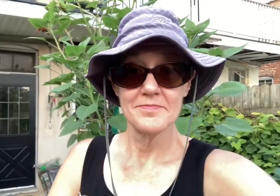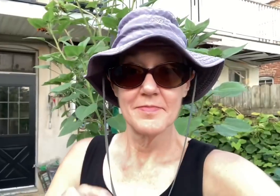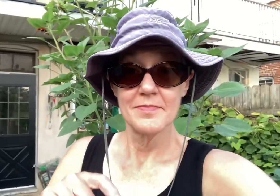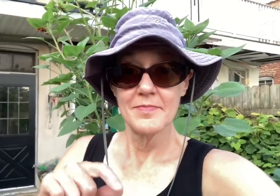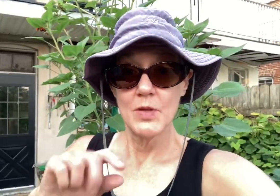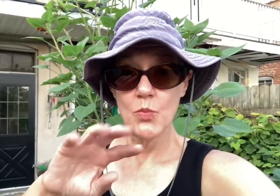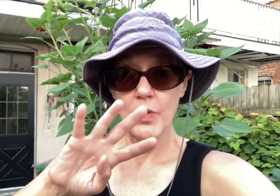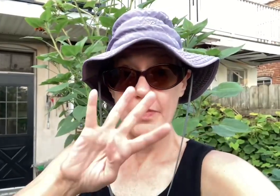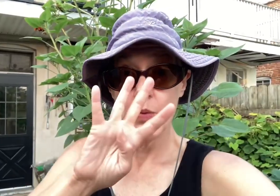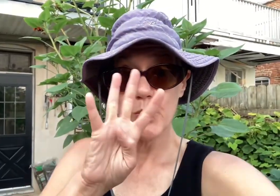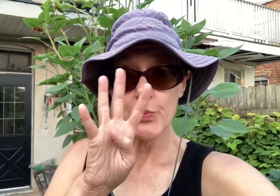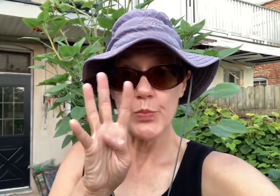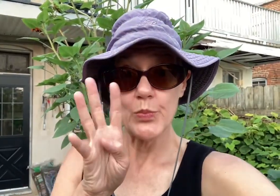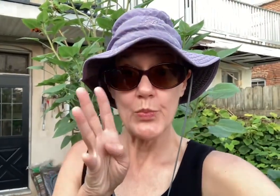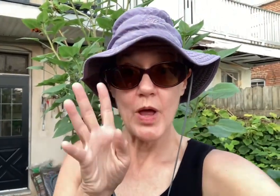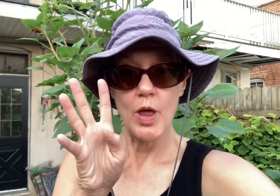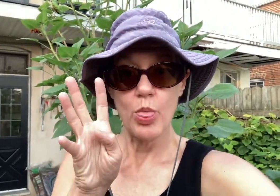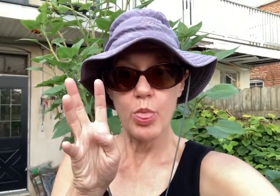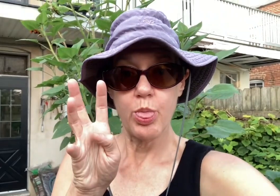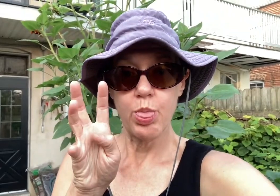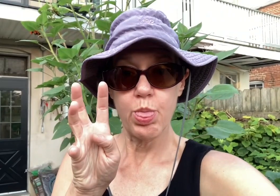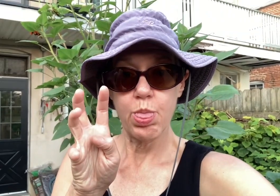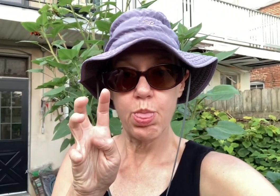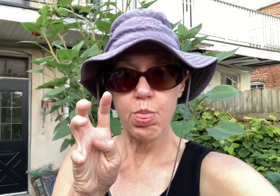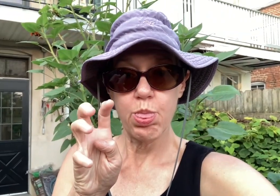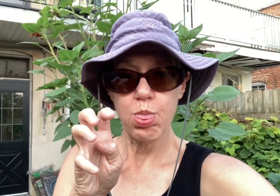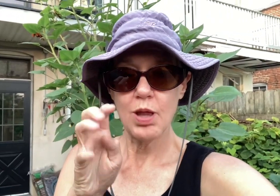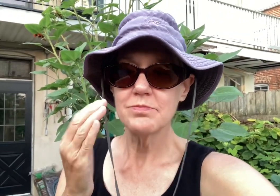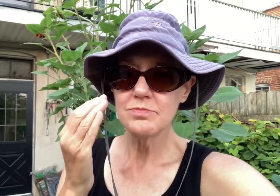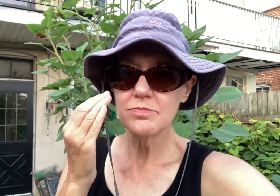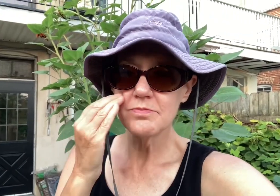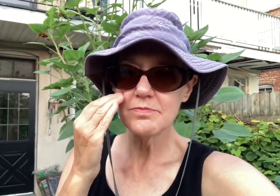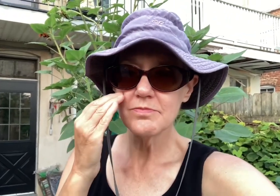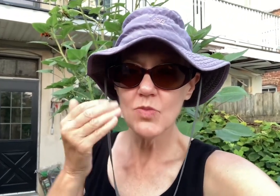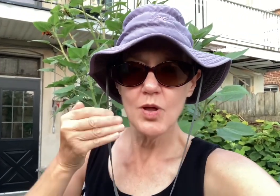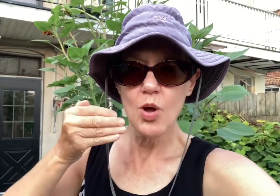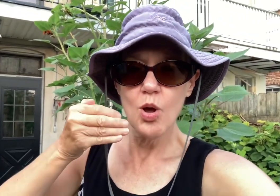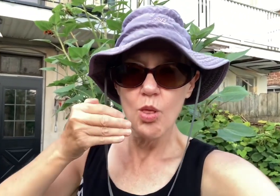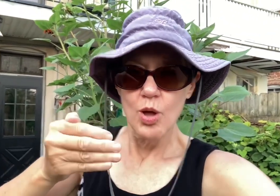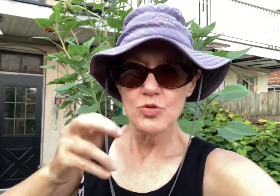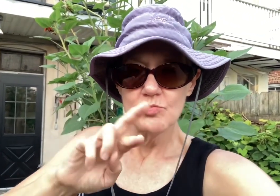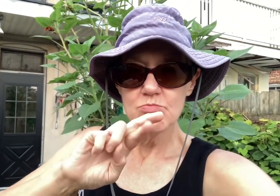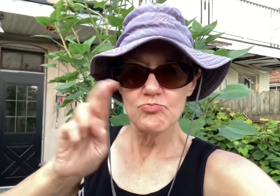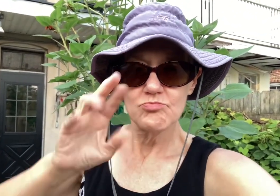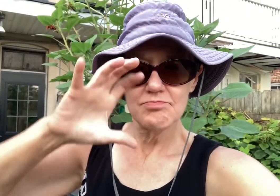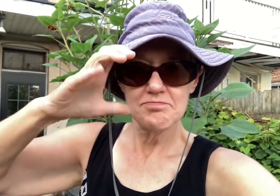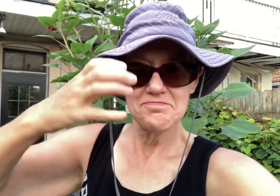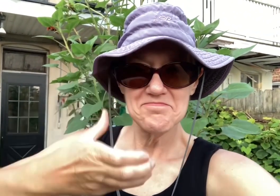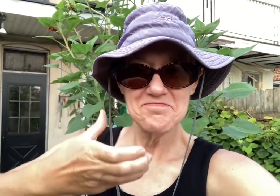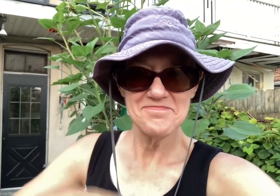When those outer petals fade, you know soon it's going to be ready to cover with the paper